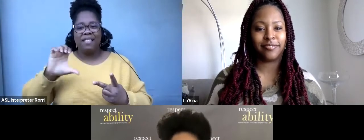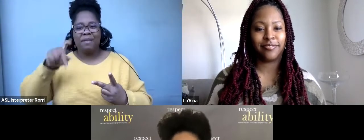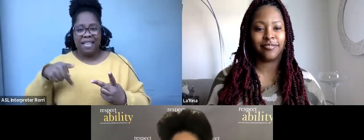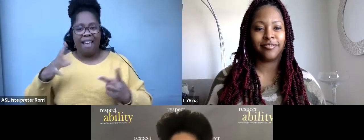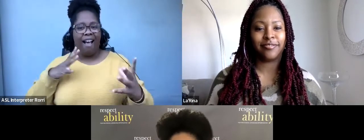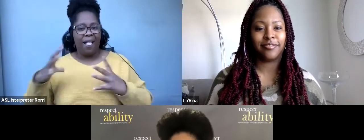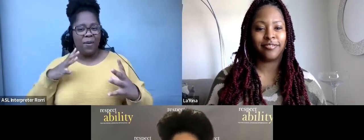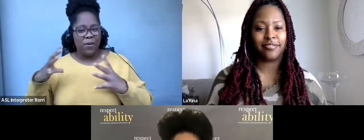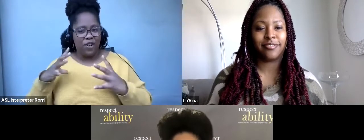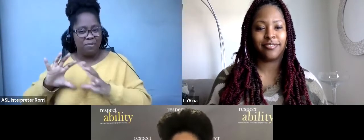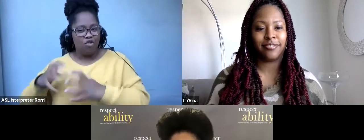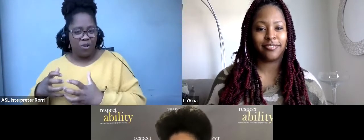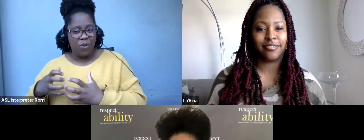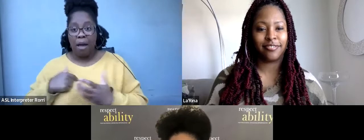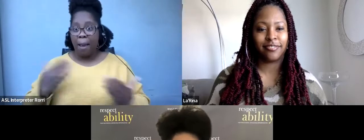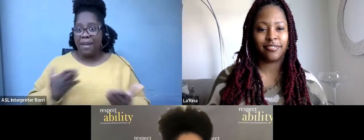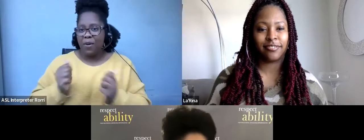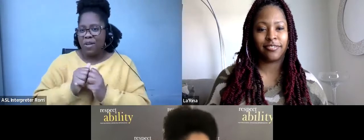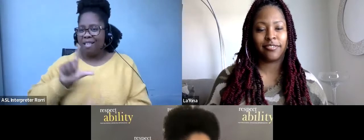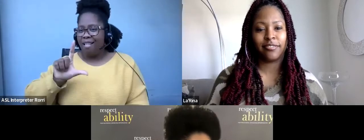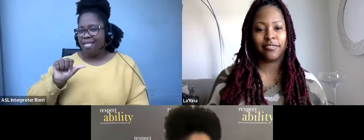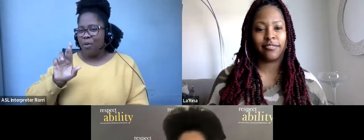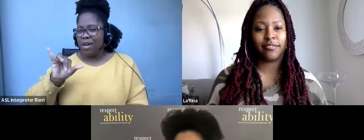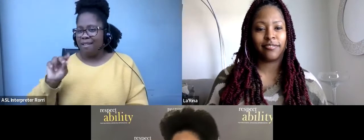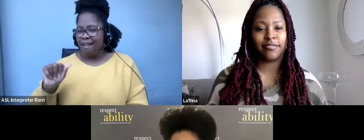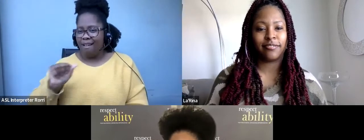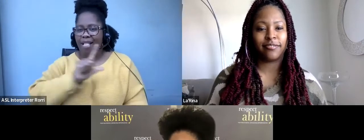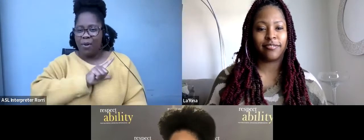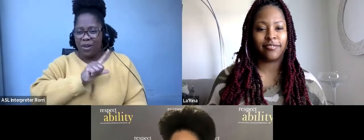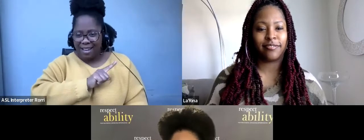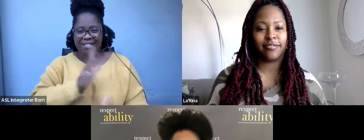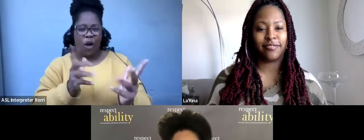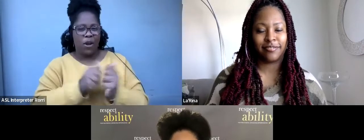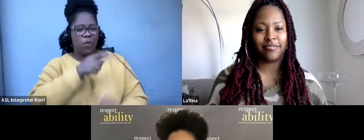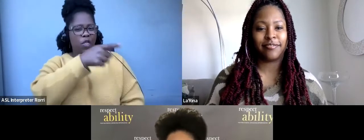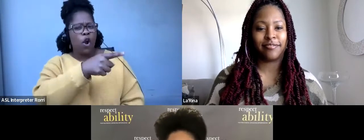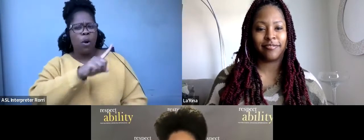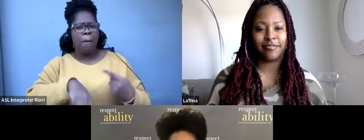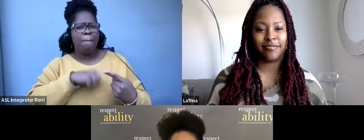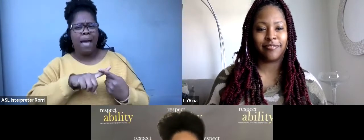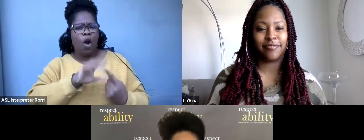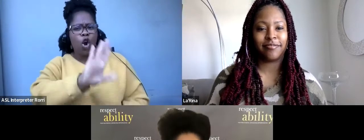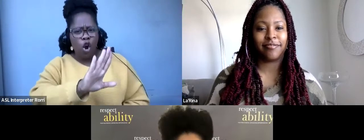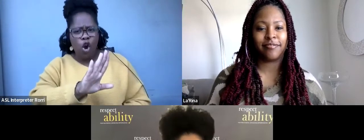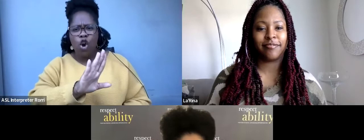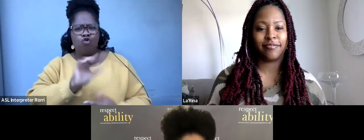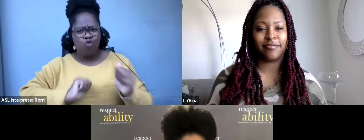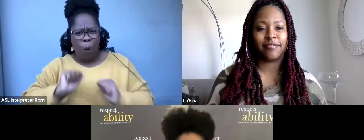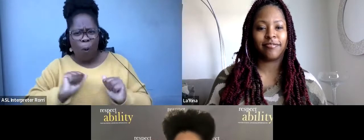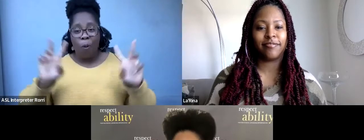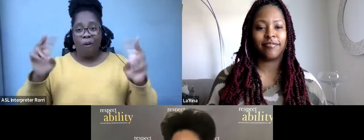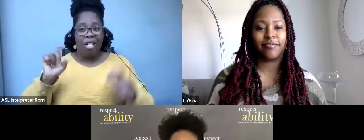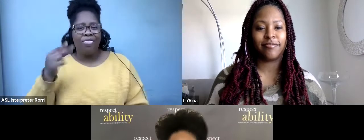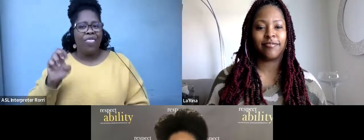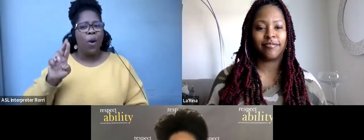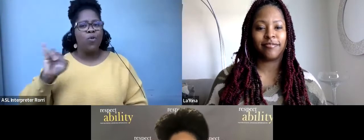I am here with Lorena. We are talking with her about her project, the RiRi Show, which